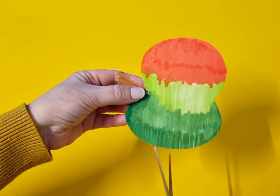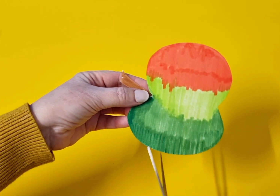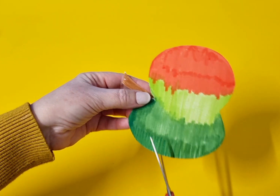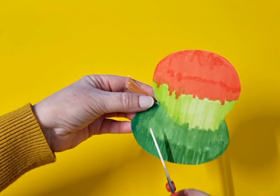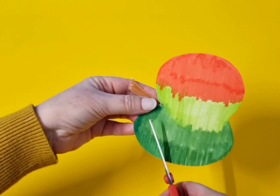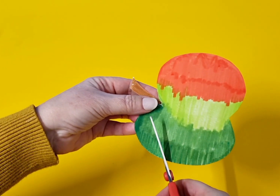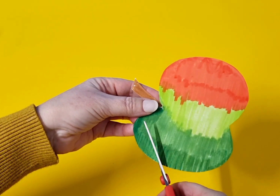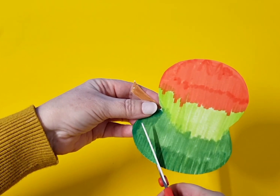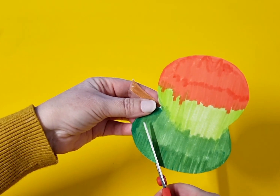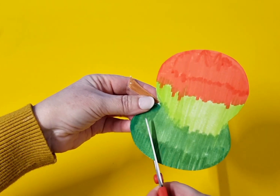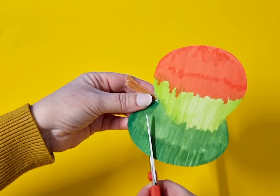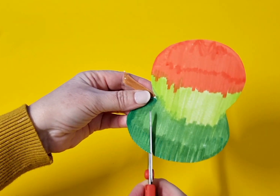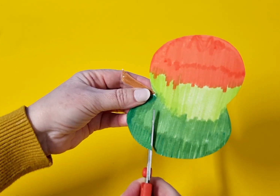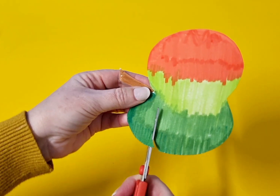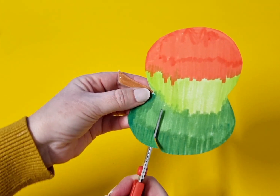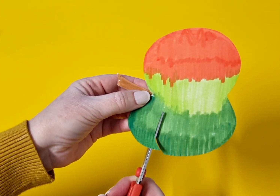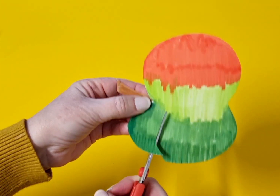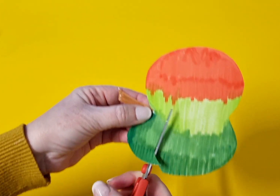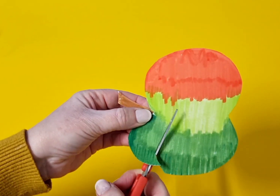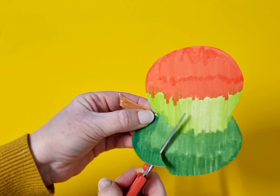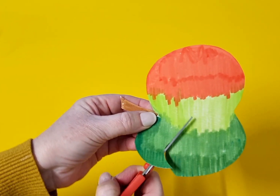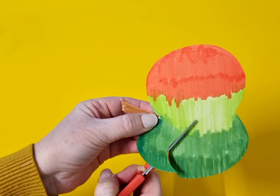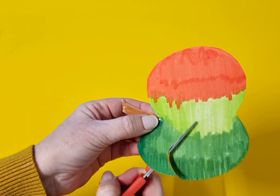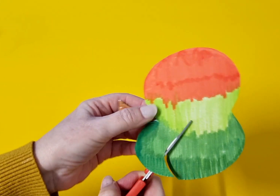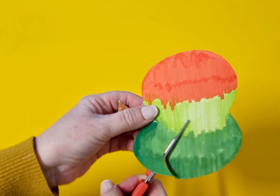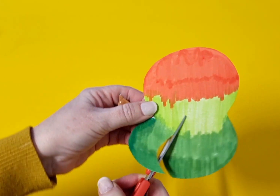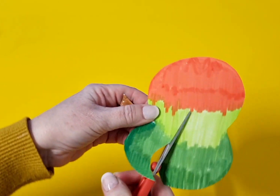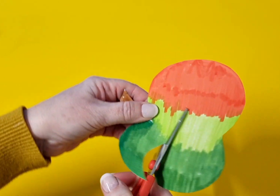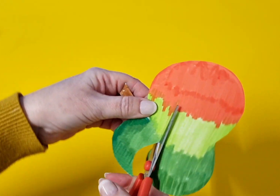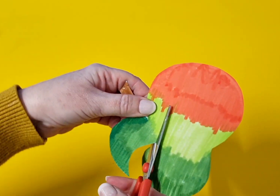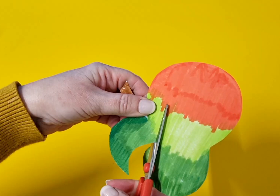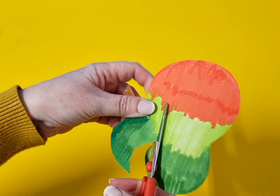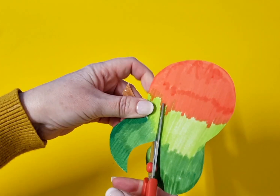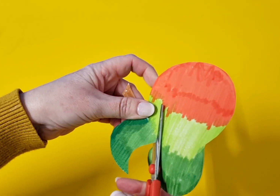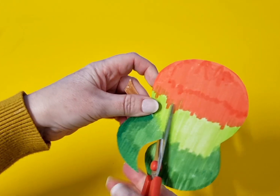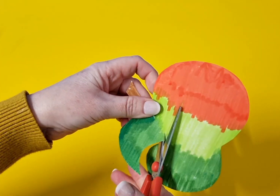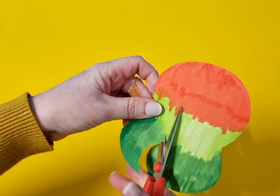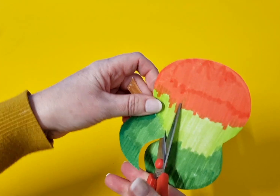this apple. So I'm going to cut 3 big bite marks. 1,